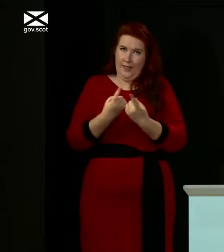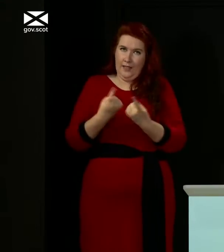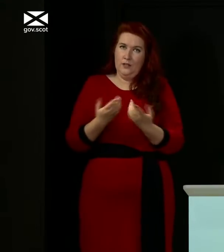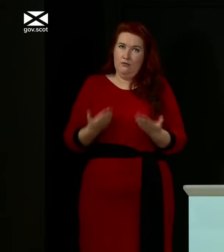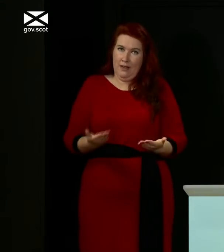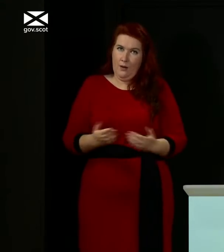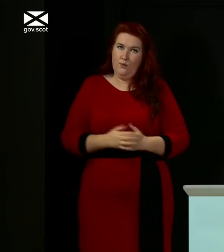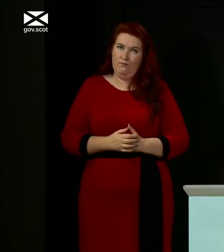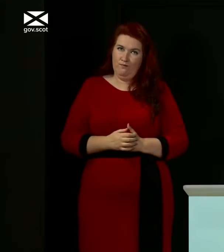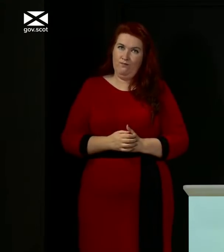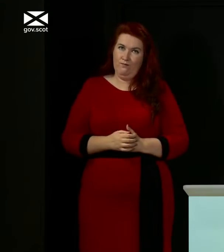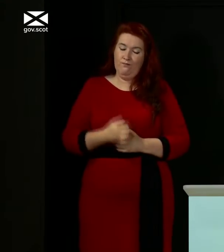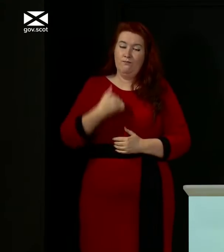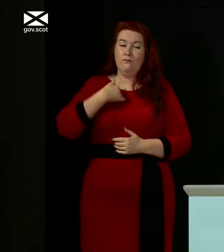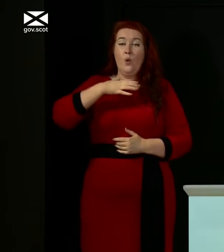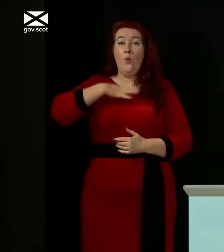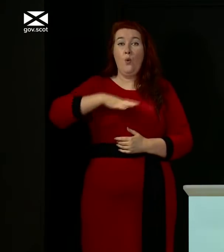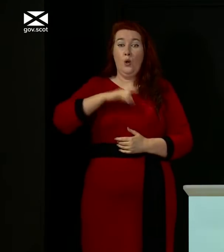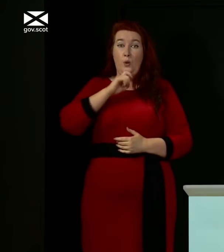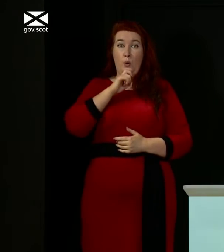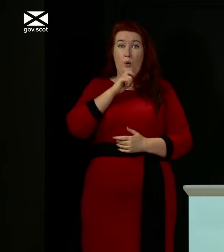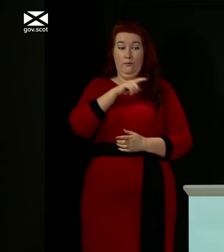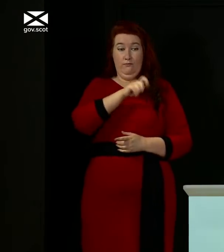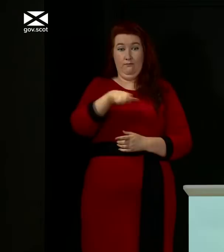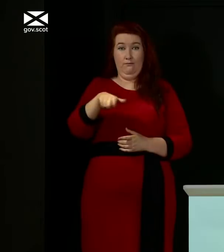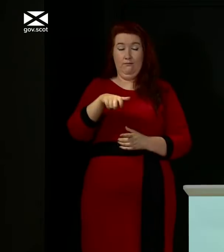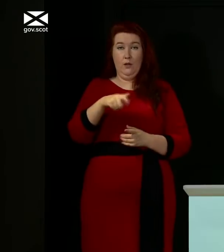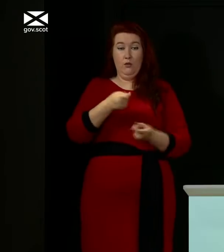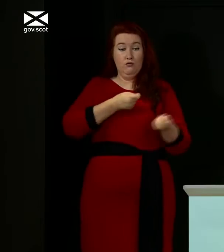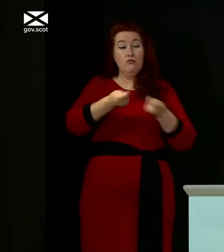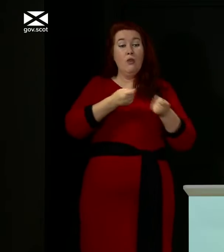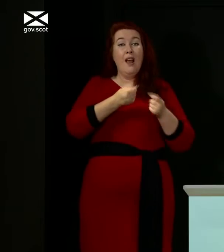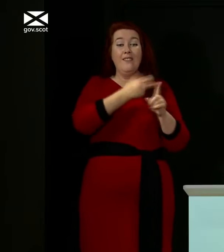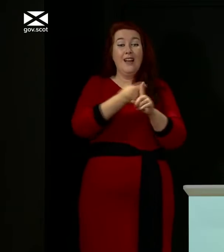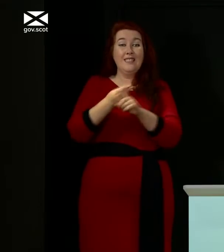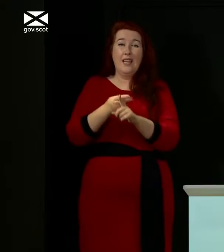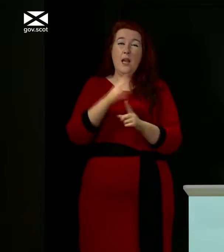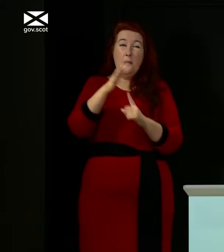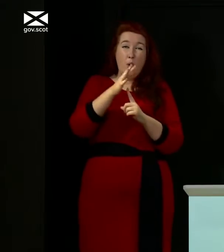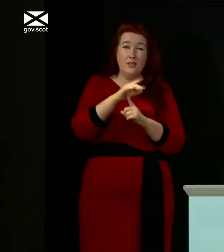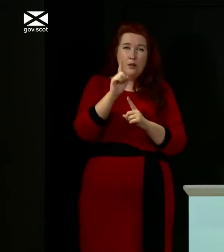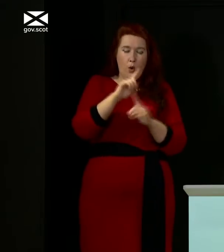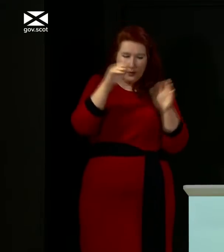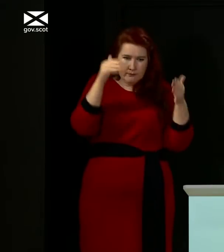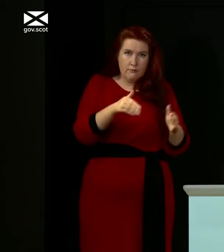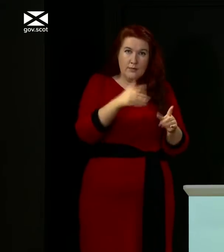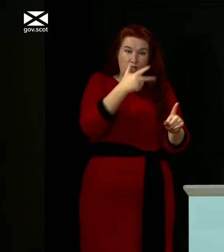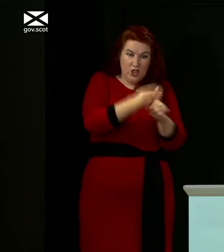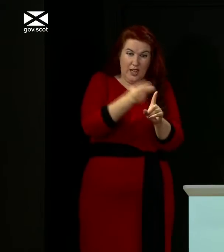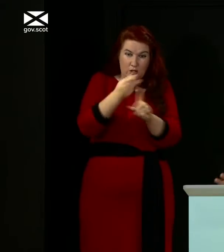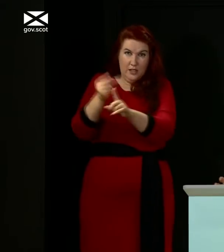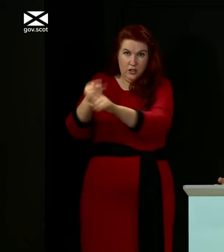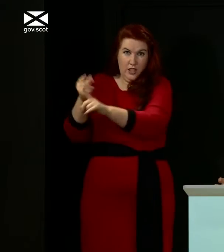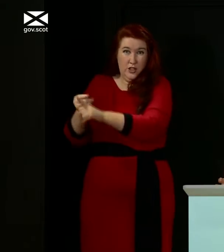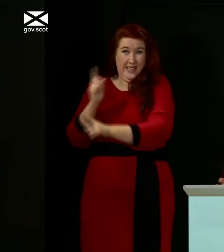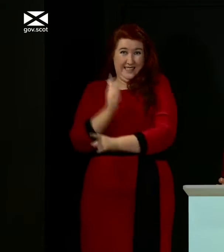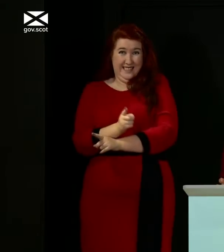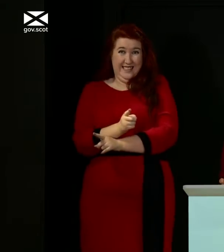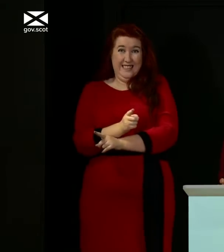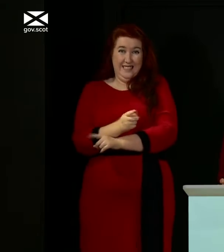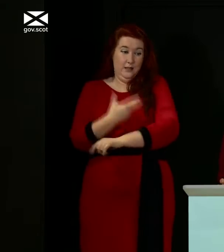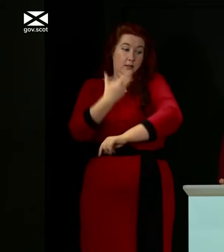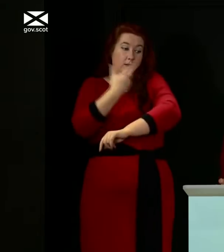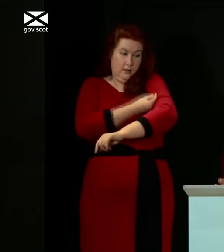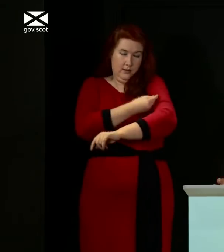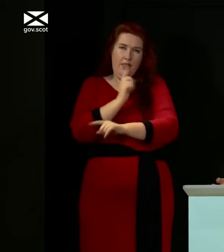I want the people we've got running this vaccination programme to be focusing on getting jags into people's arms. That's what matters in terms of the outcome